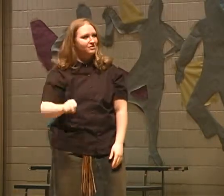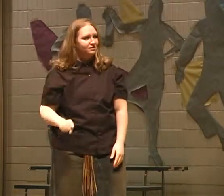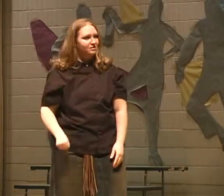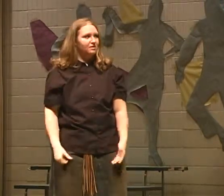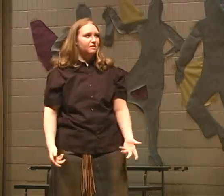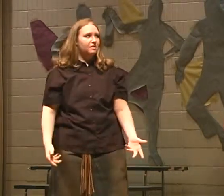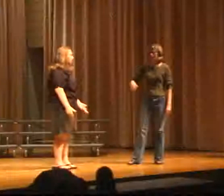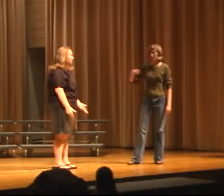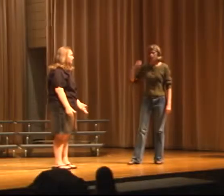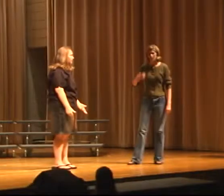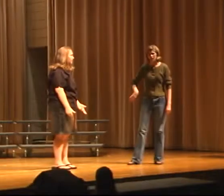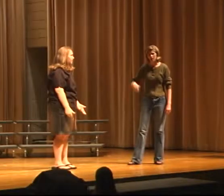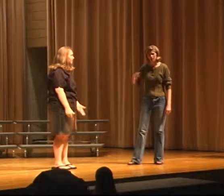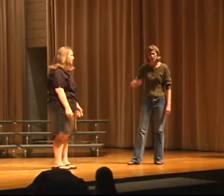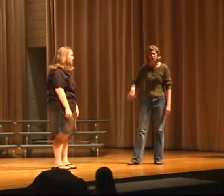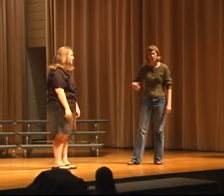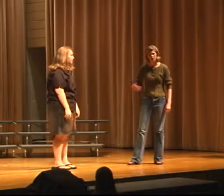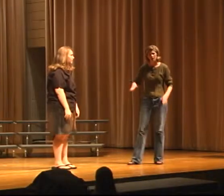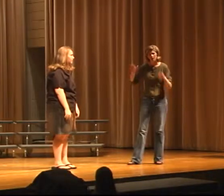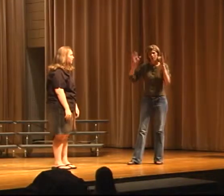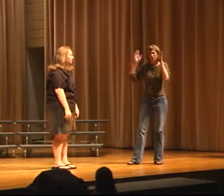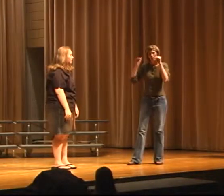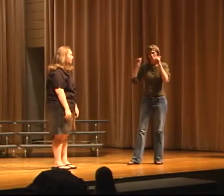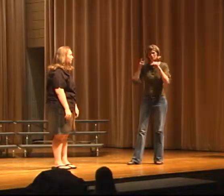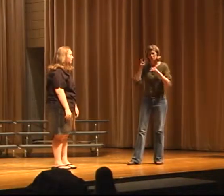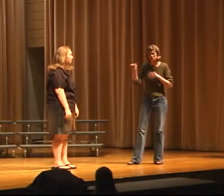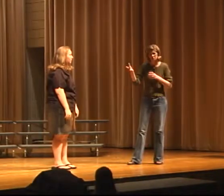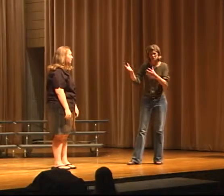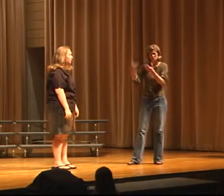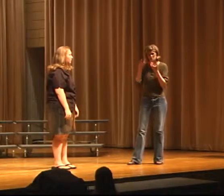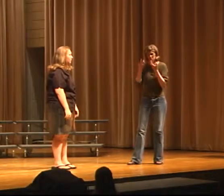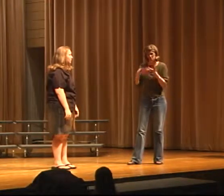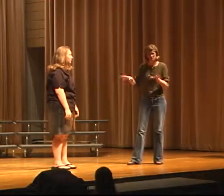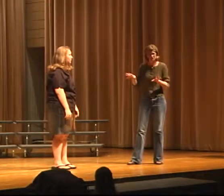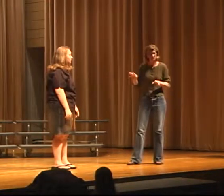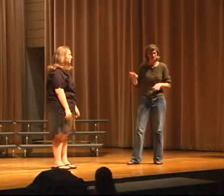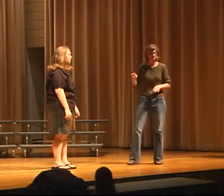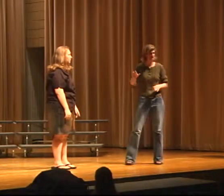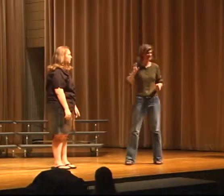supercalifragilisticexpialidocious? Oh, wow. I hope she doesn't want us